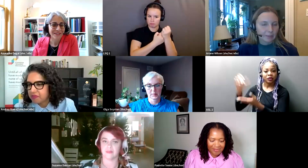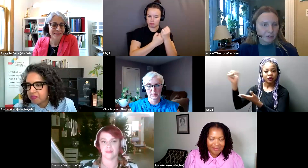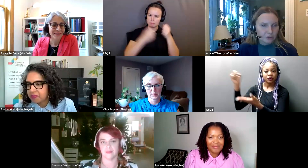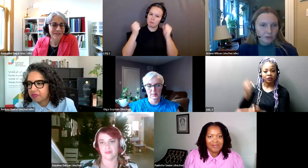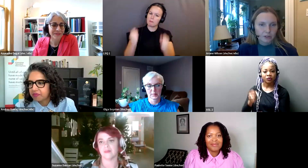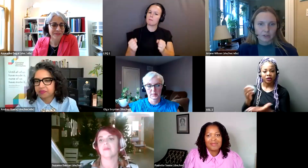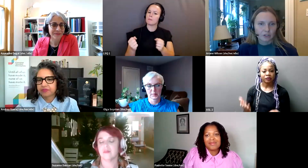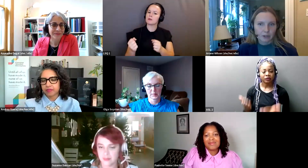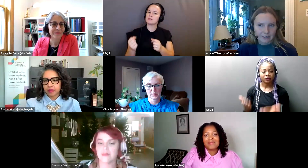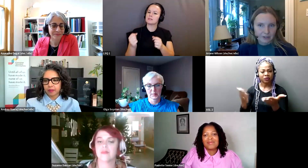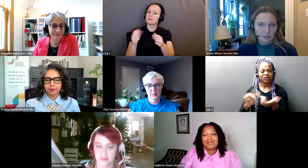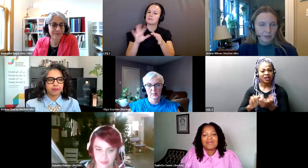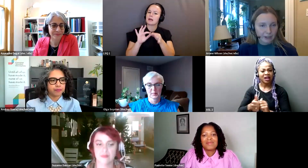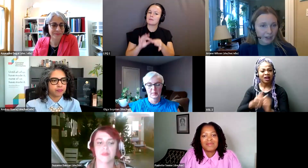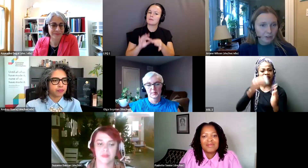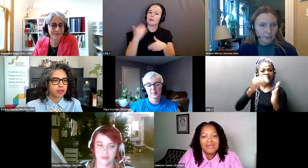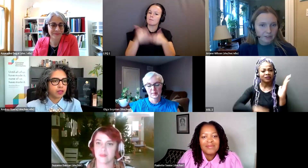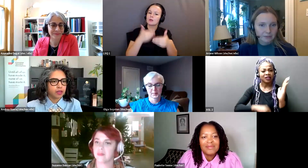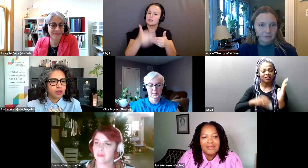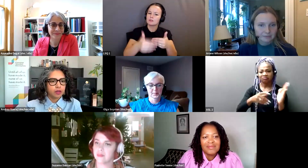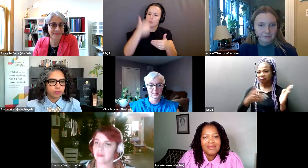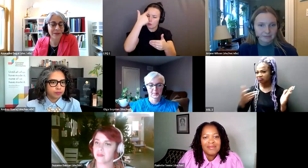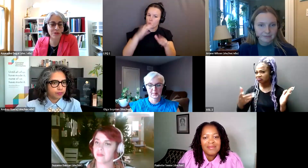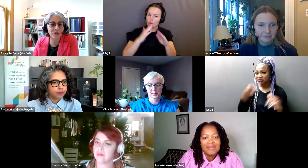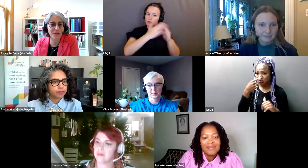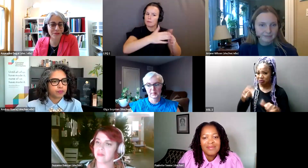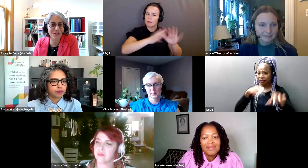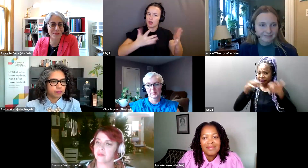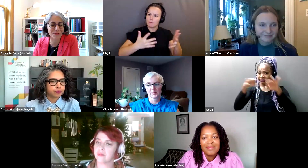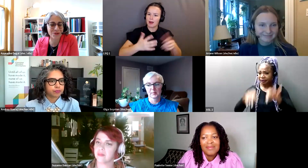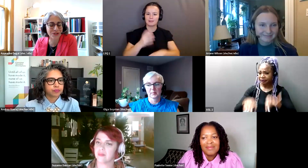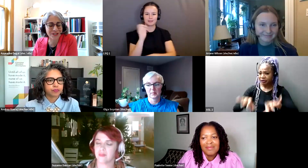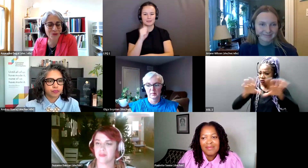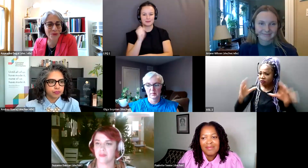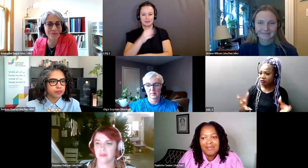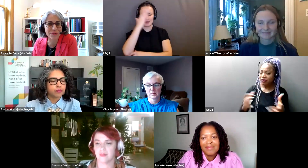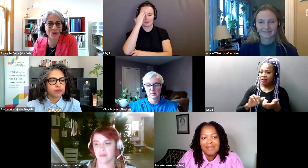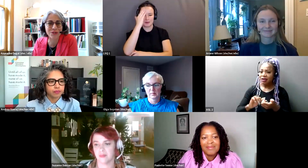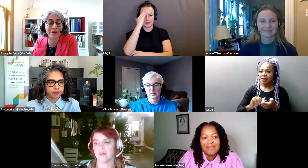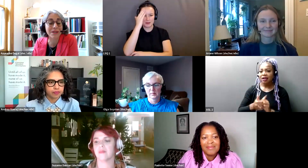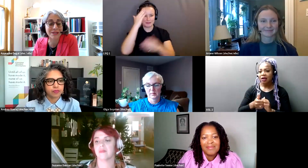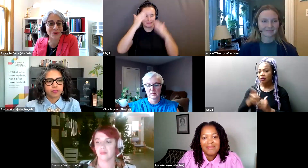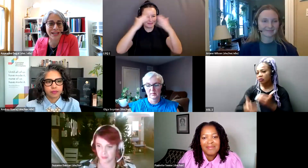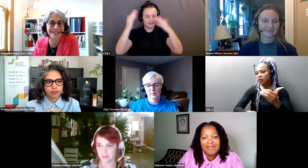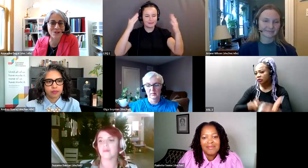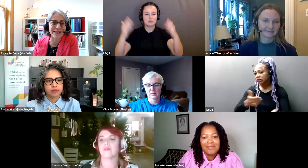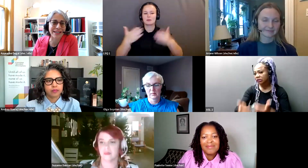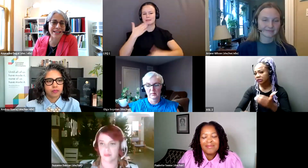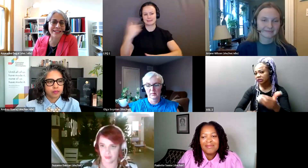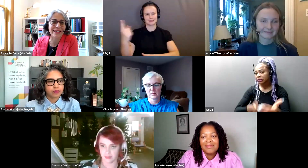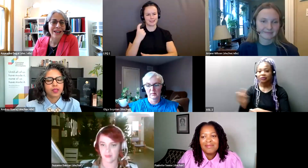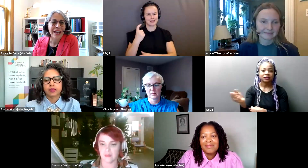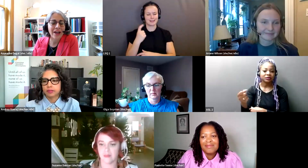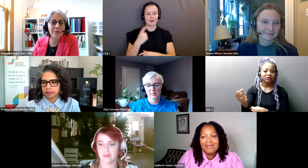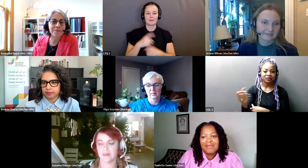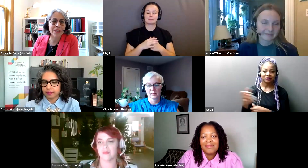donner un aperçu du processus pour faire une demande? Absolument, oui. Bonjour tout le monde, bonjour et merci pour la question, Ariane.